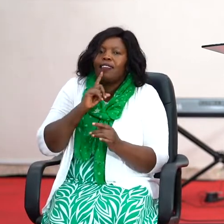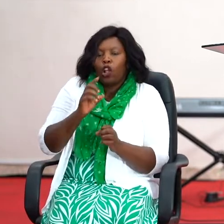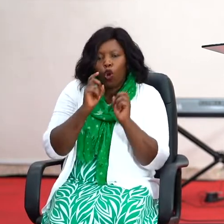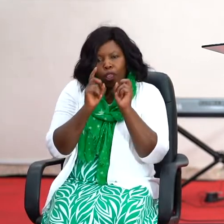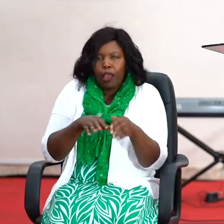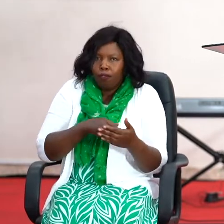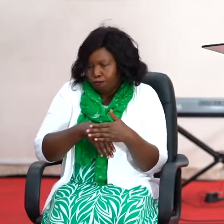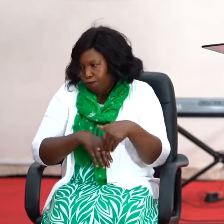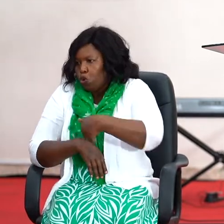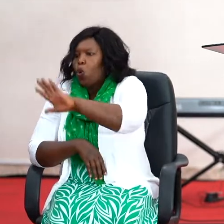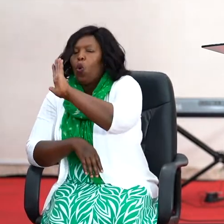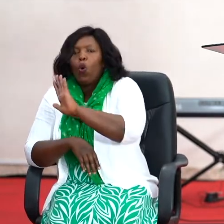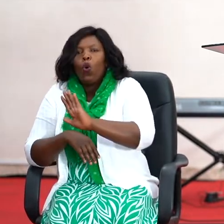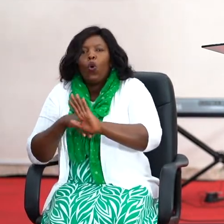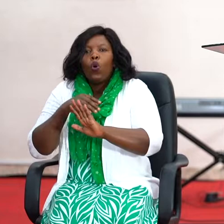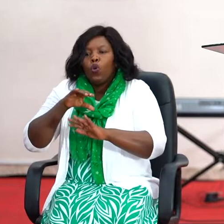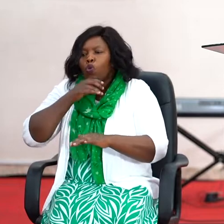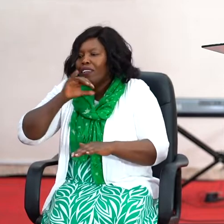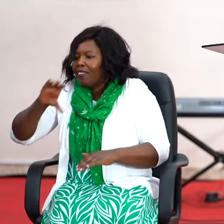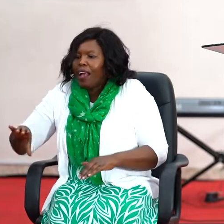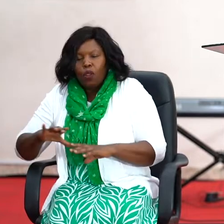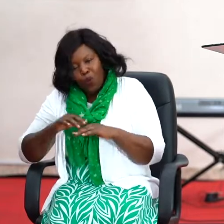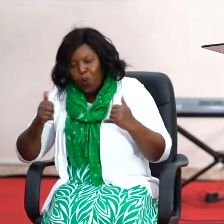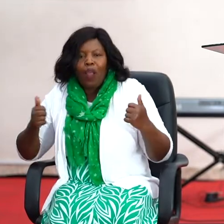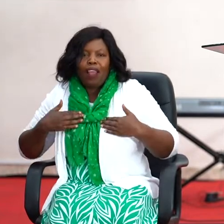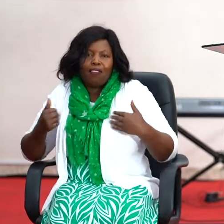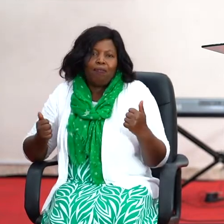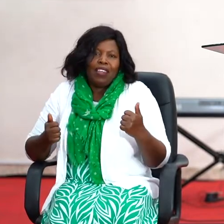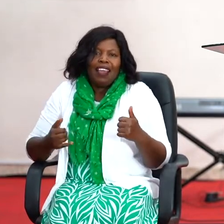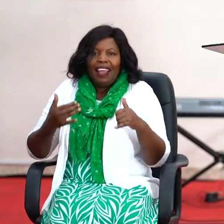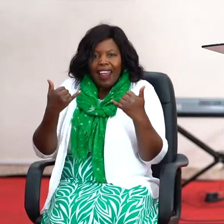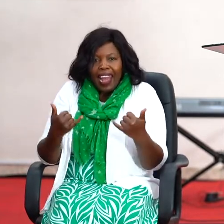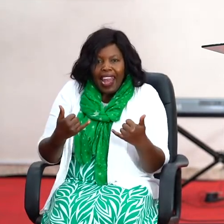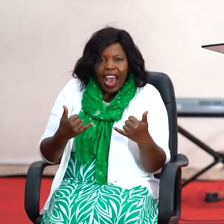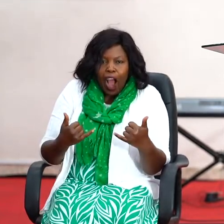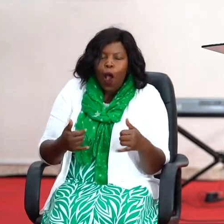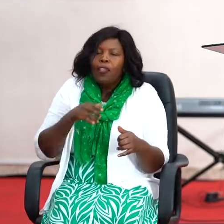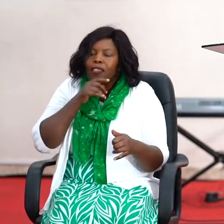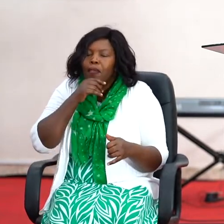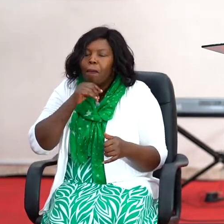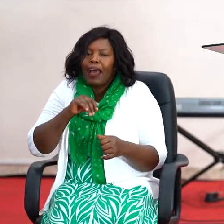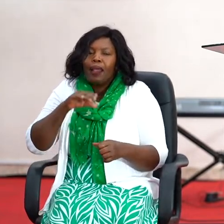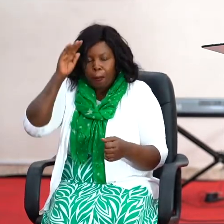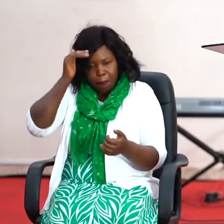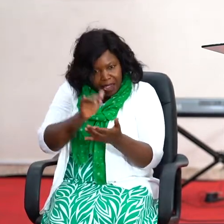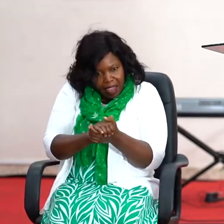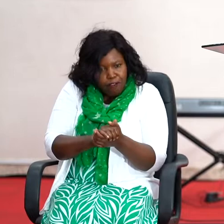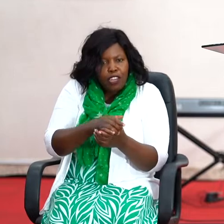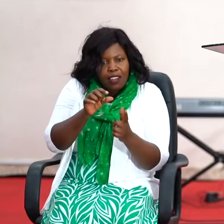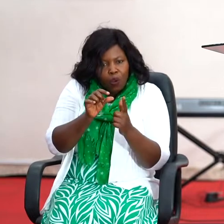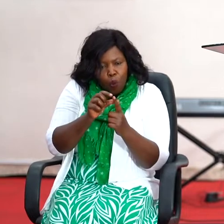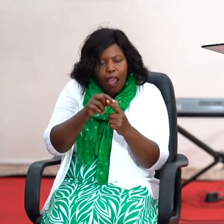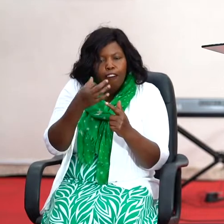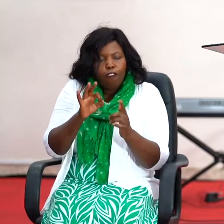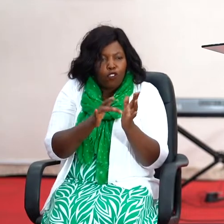son lives. And the Bible says that the man took Jesus at his word and departed. And while he was still